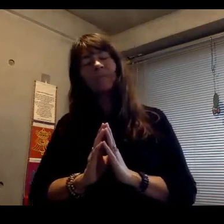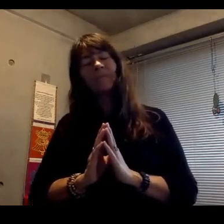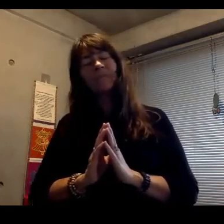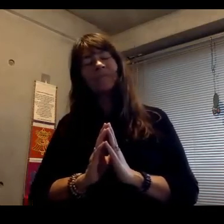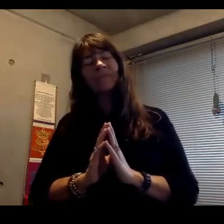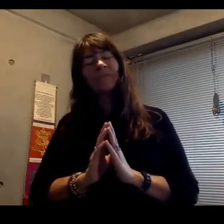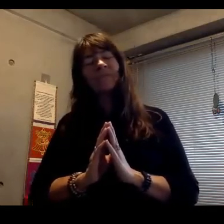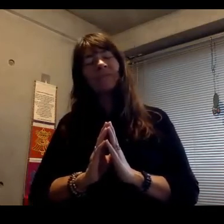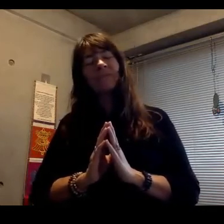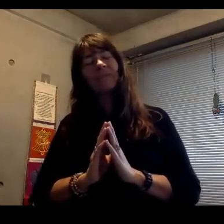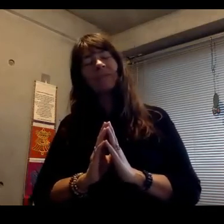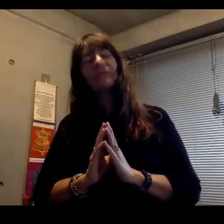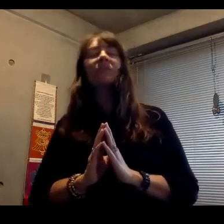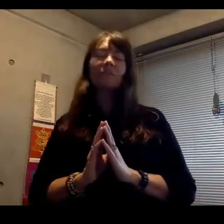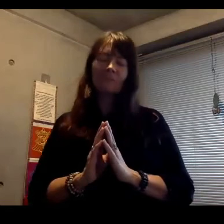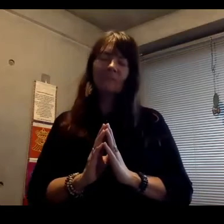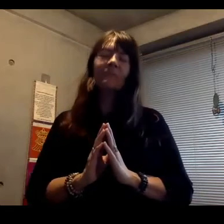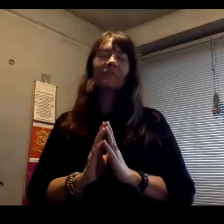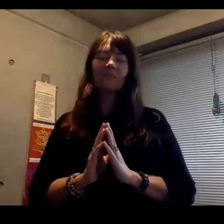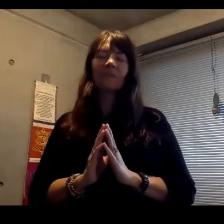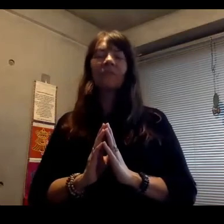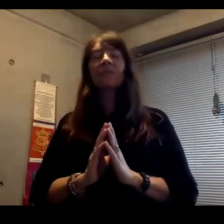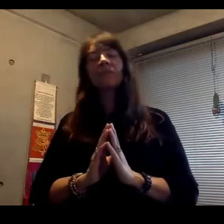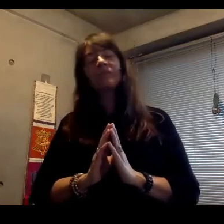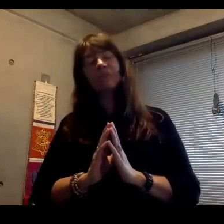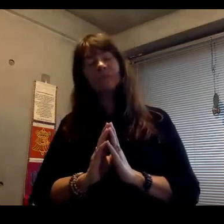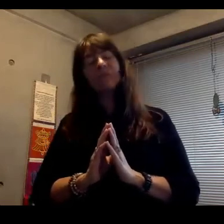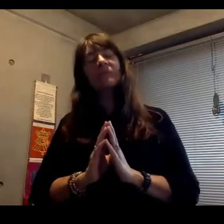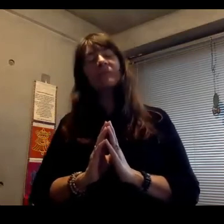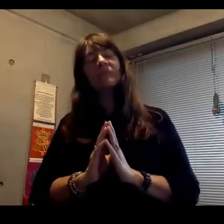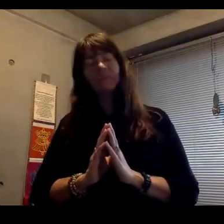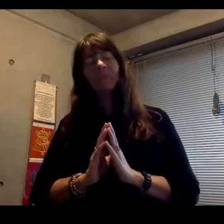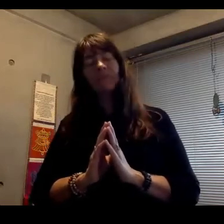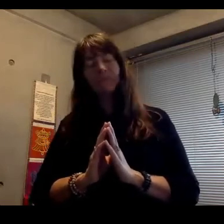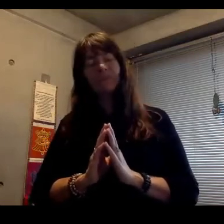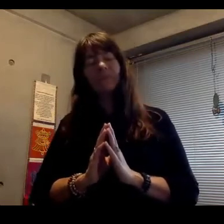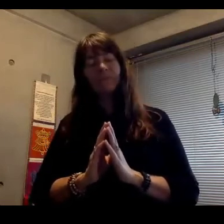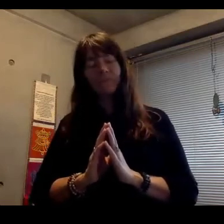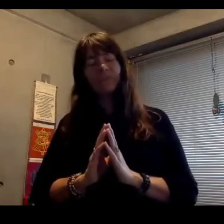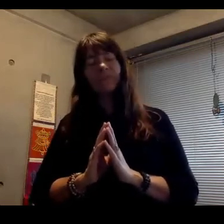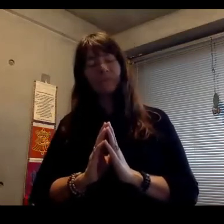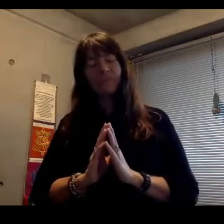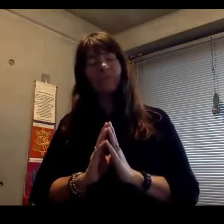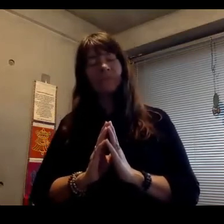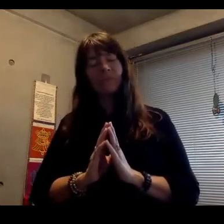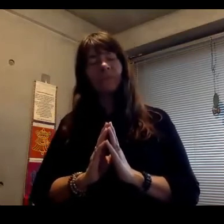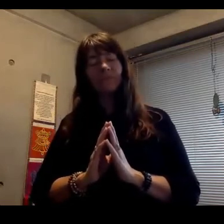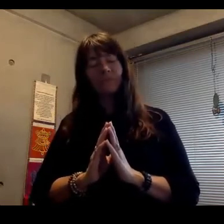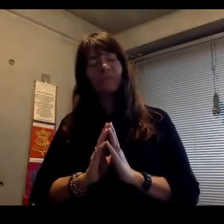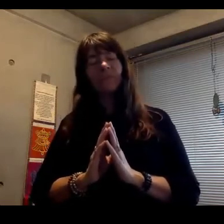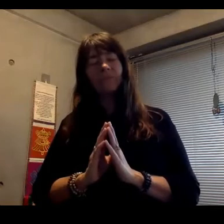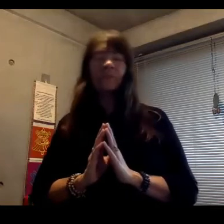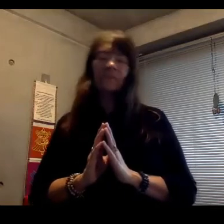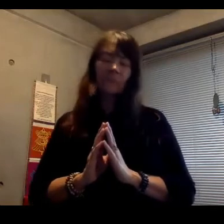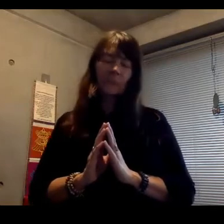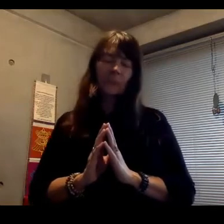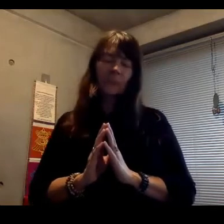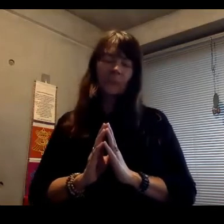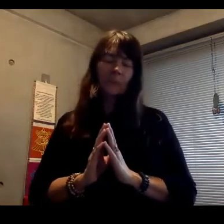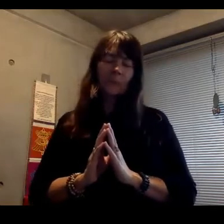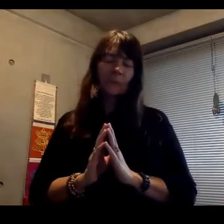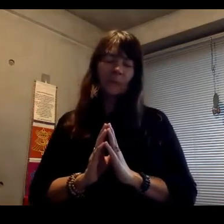aspects of things that we never thought about. Much like the questions that I'm asking, it's okay, if this is connected and that's connected, then what